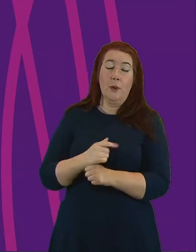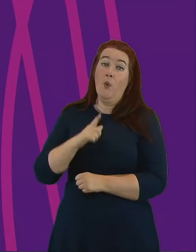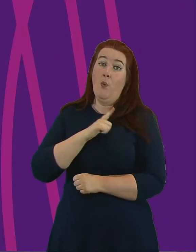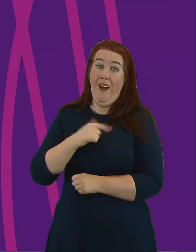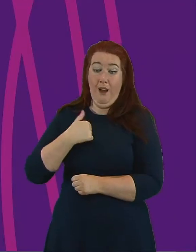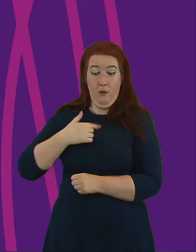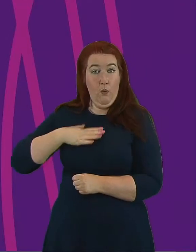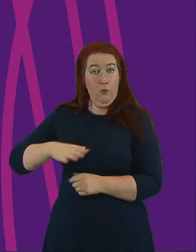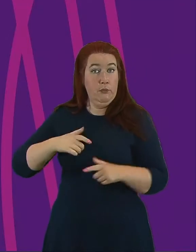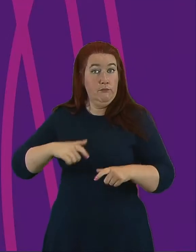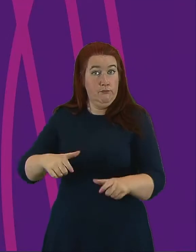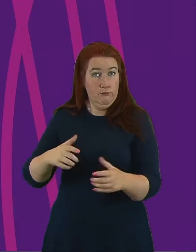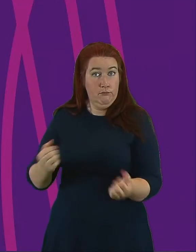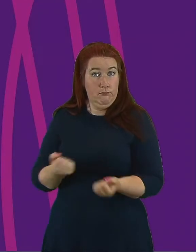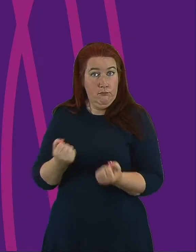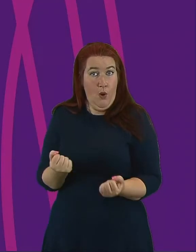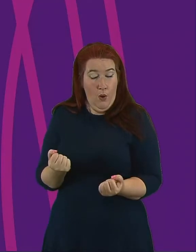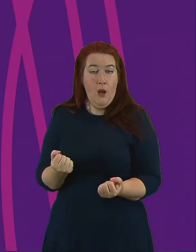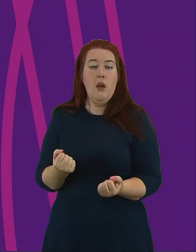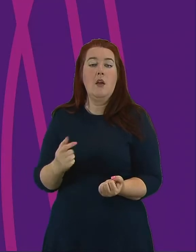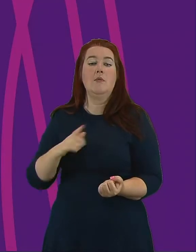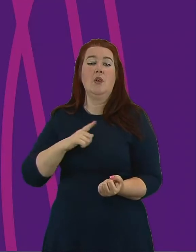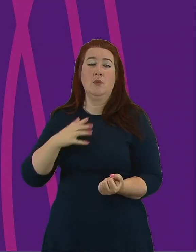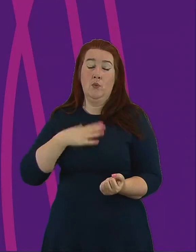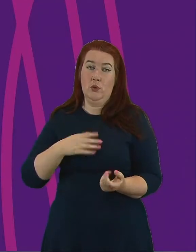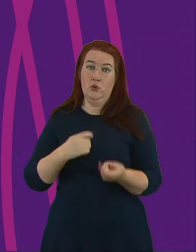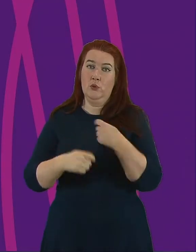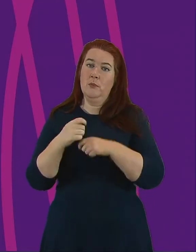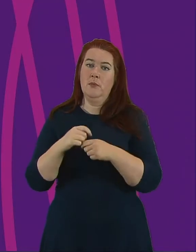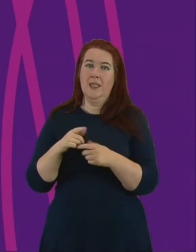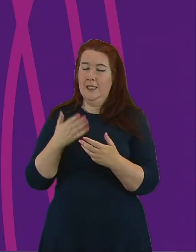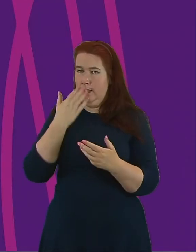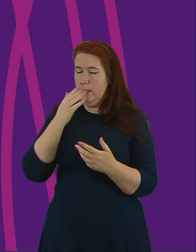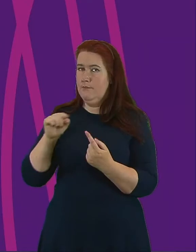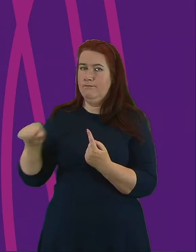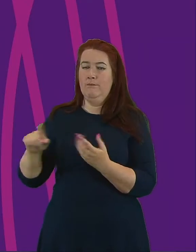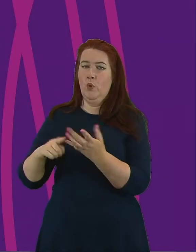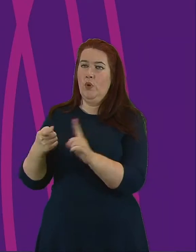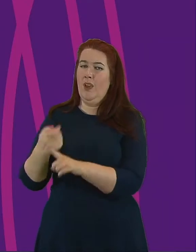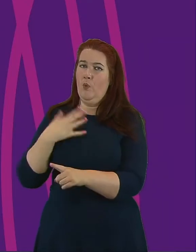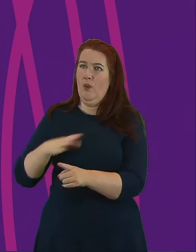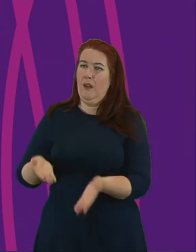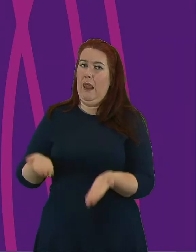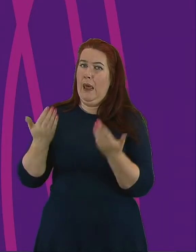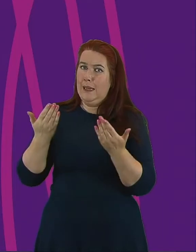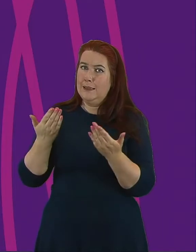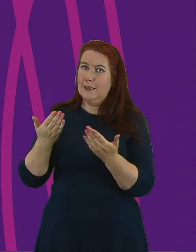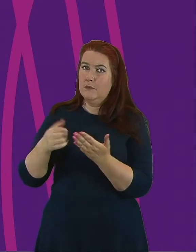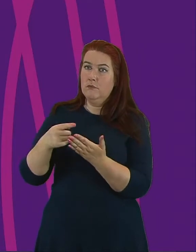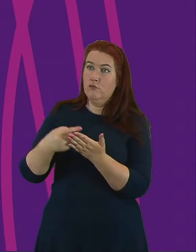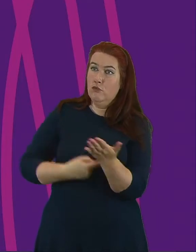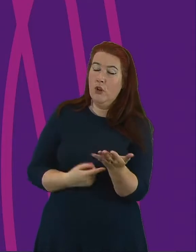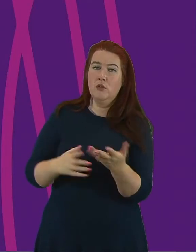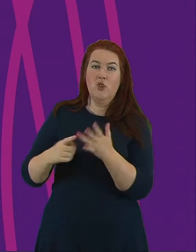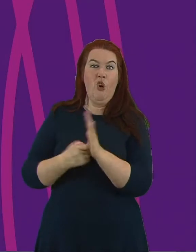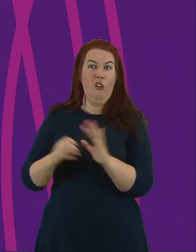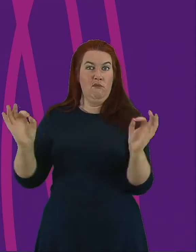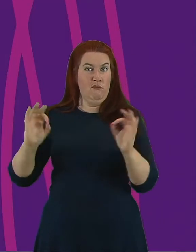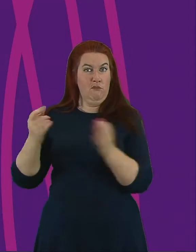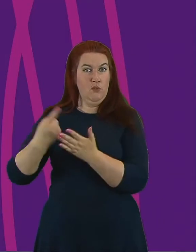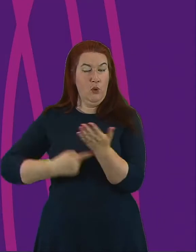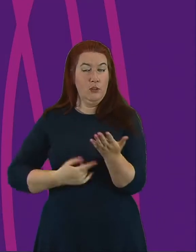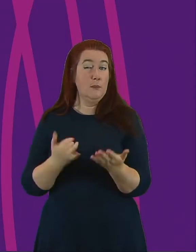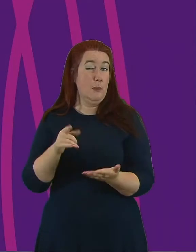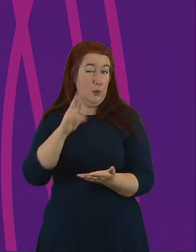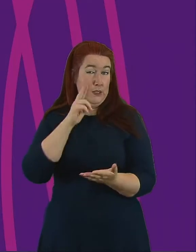because they either wish to create a much lighter regime or maybe no regime at all. People may have seen speculation in the